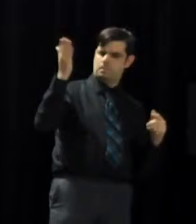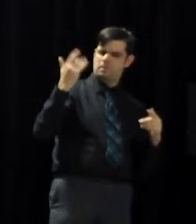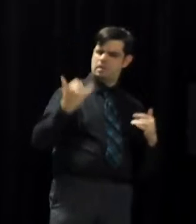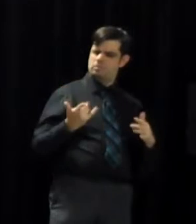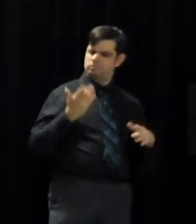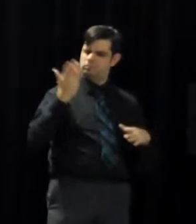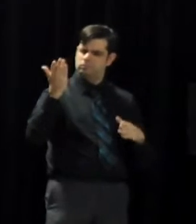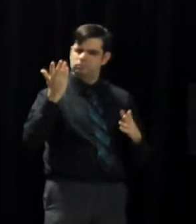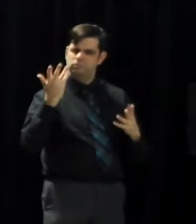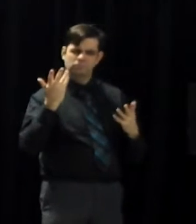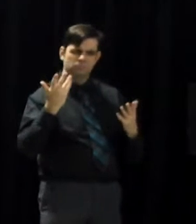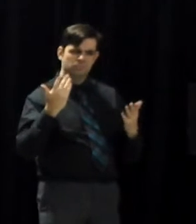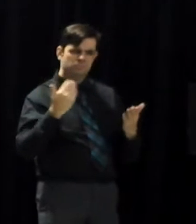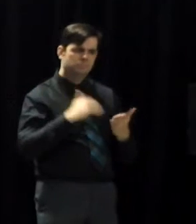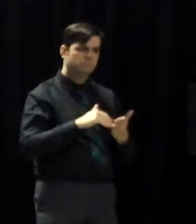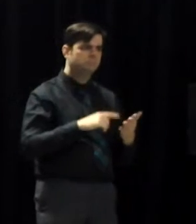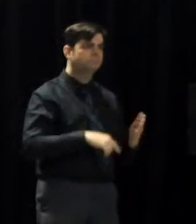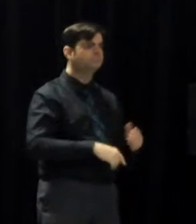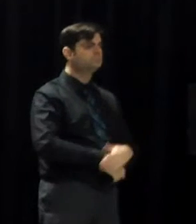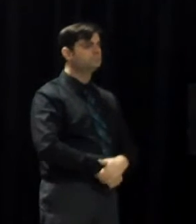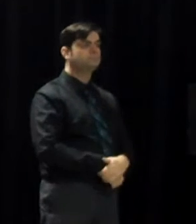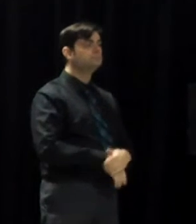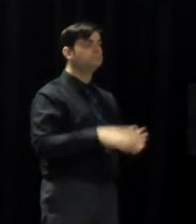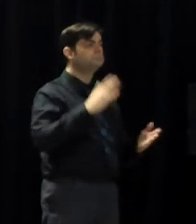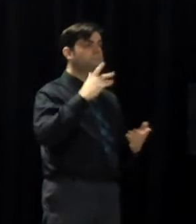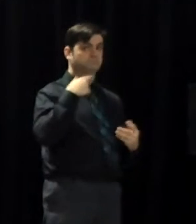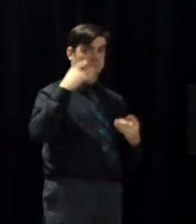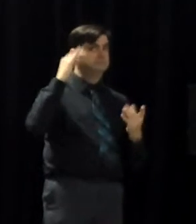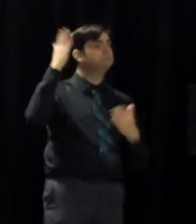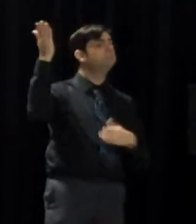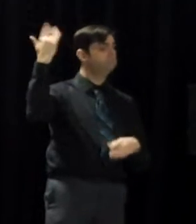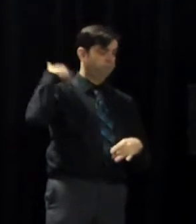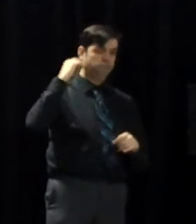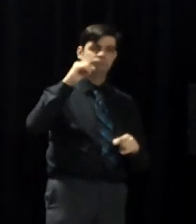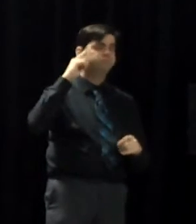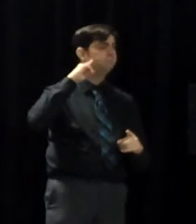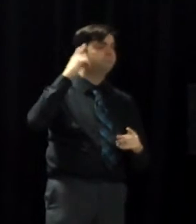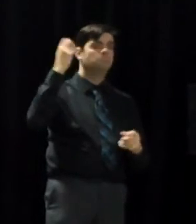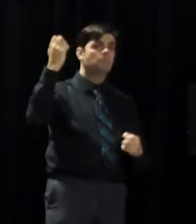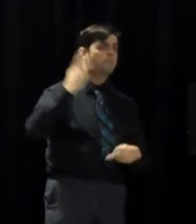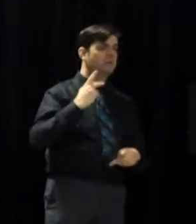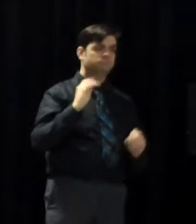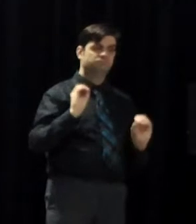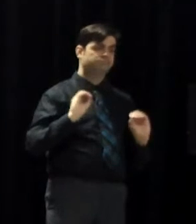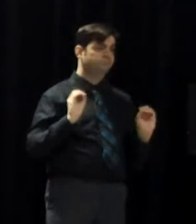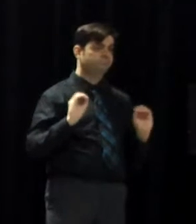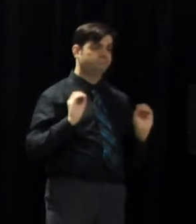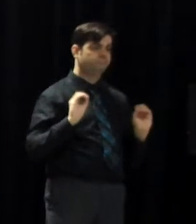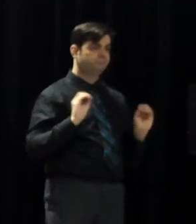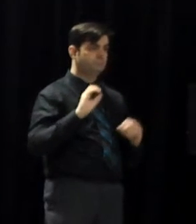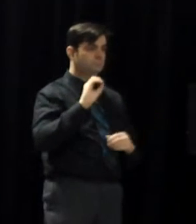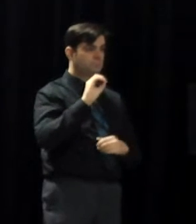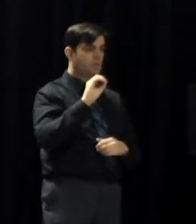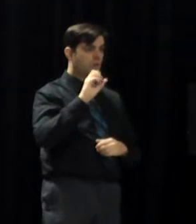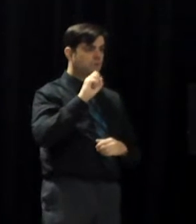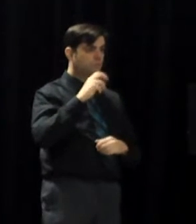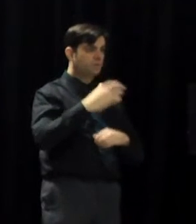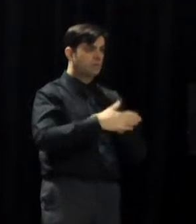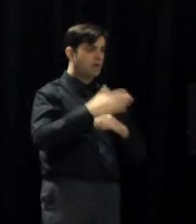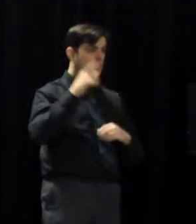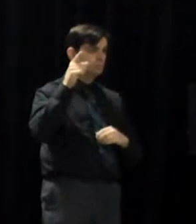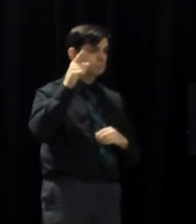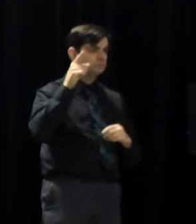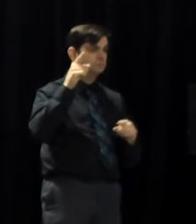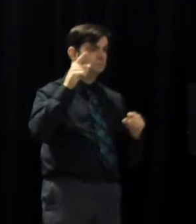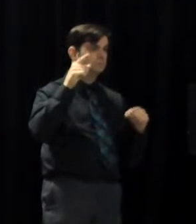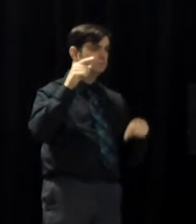was in Oswego County for a facility. I think it's still being considered. This round would be a facility in Onondaga County.